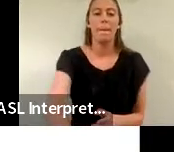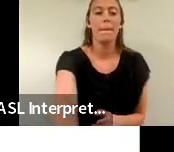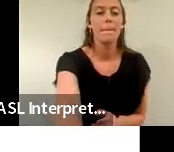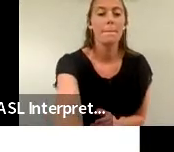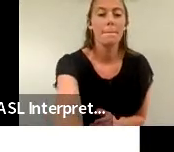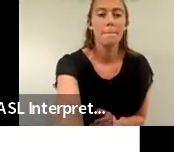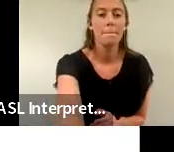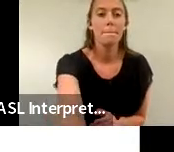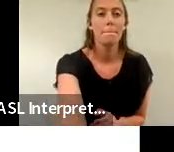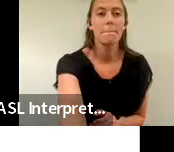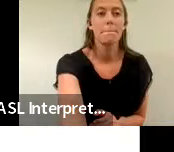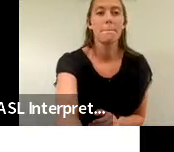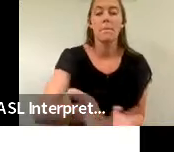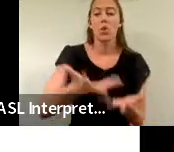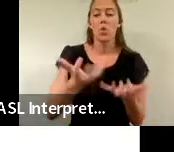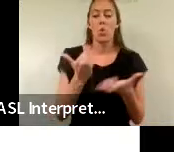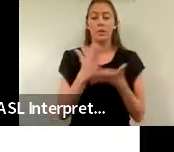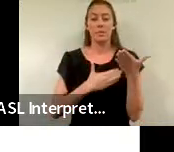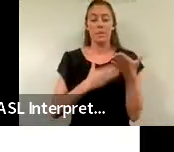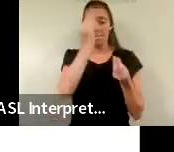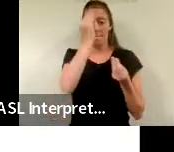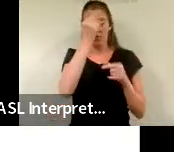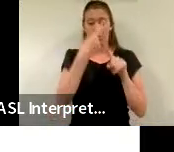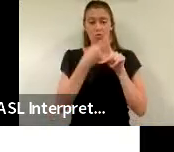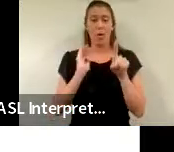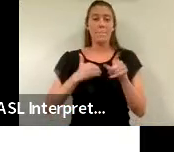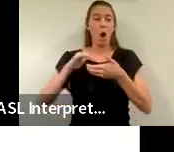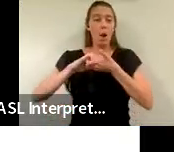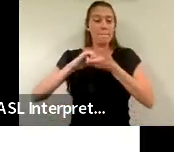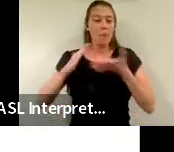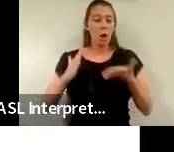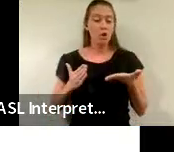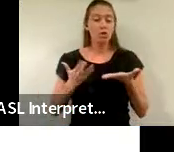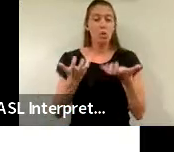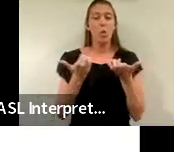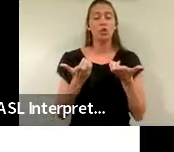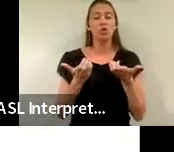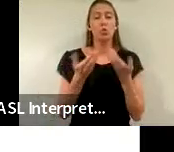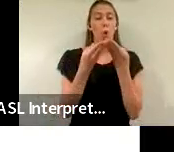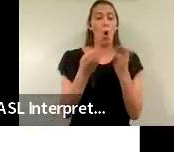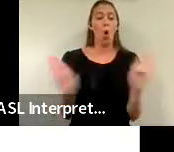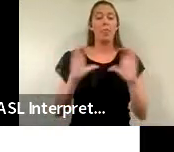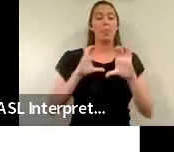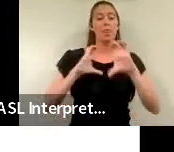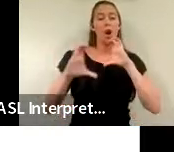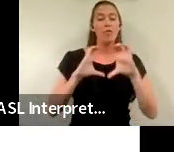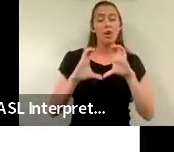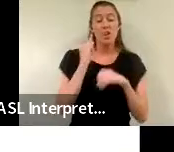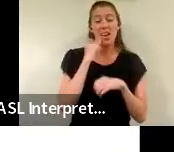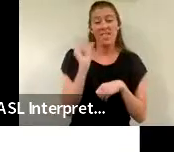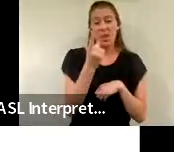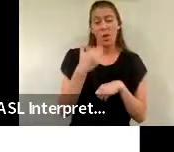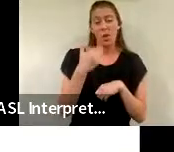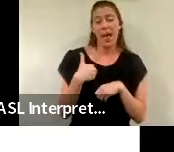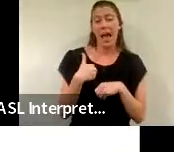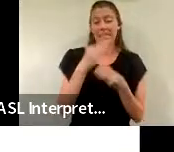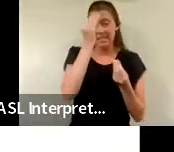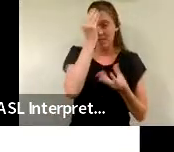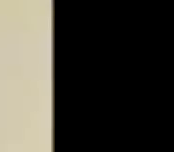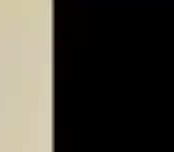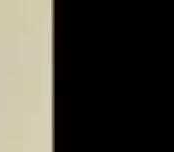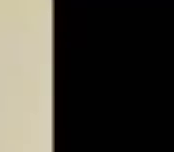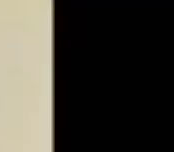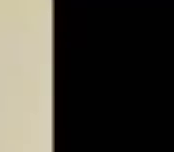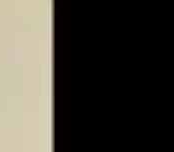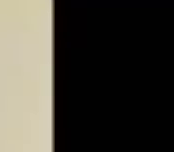the field. So we'll just open this up to anybody who's got something you want to share in terms of what's happening out in the community with response to